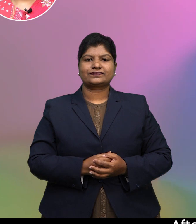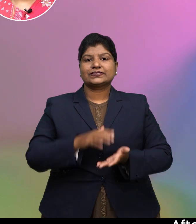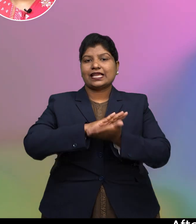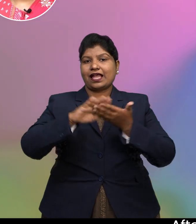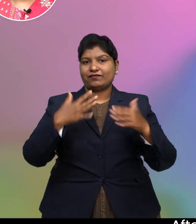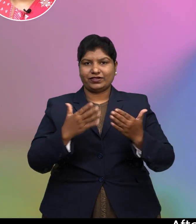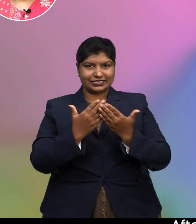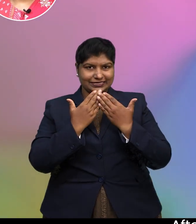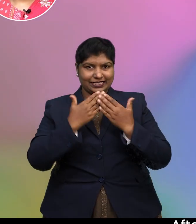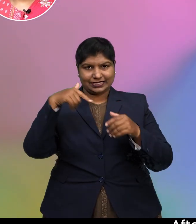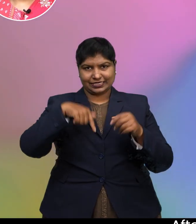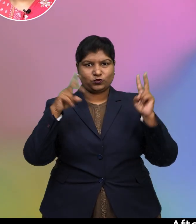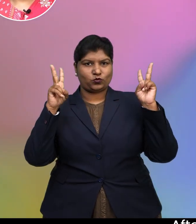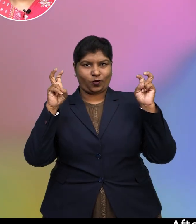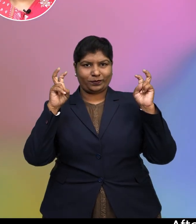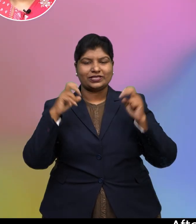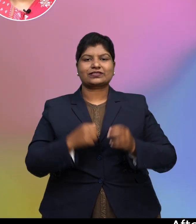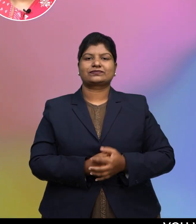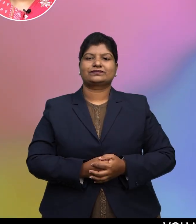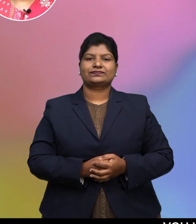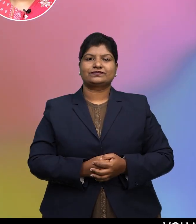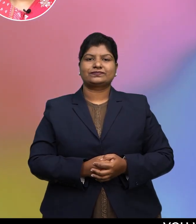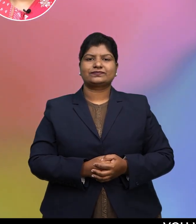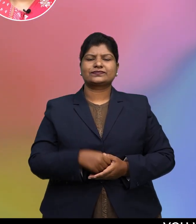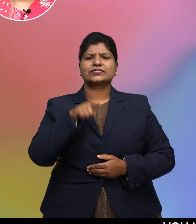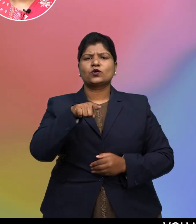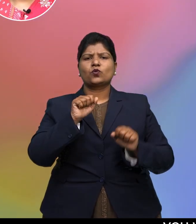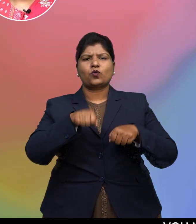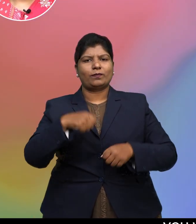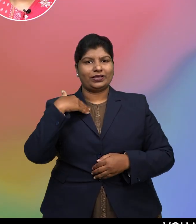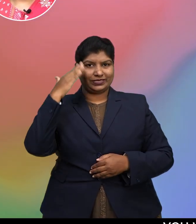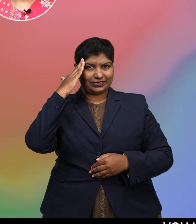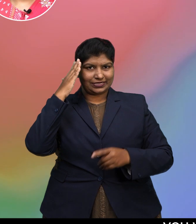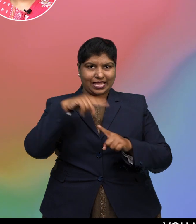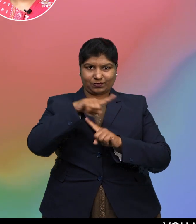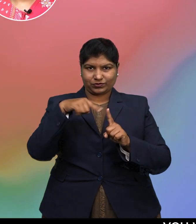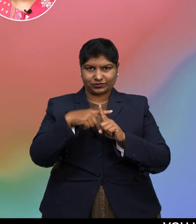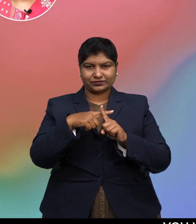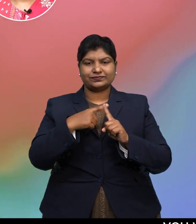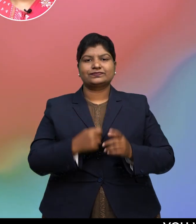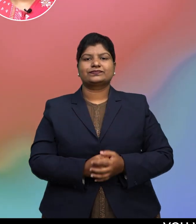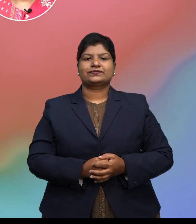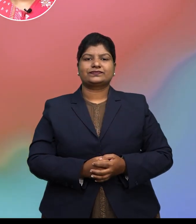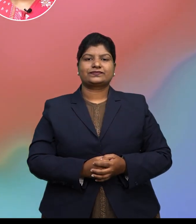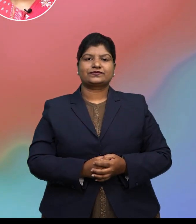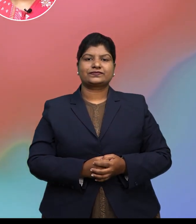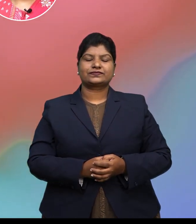After studying this topic, you will be knowing about